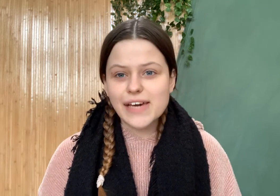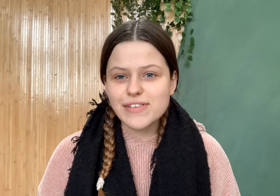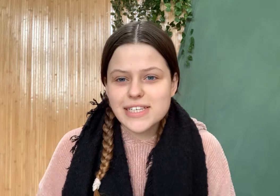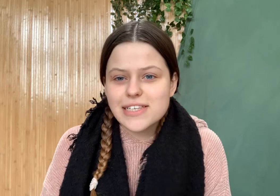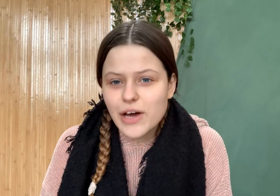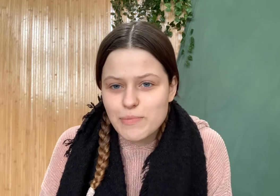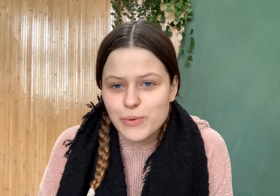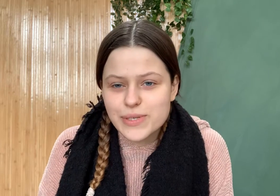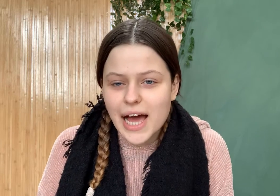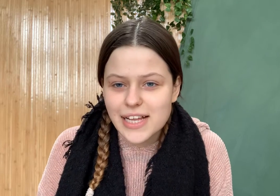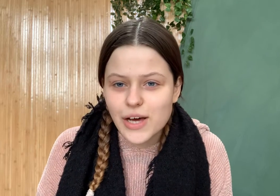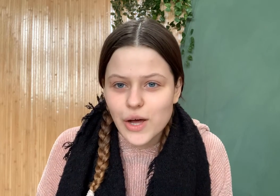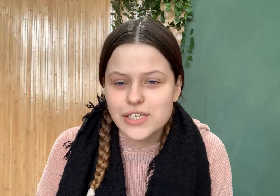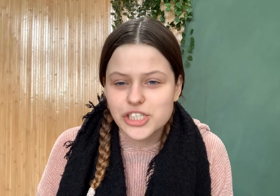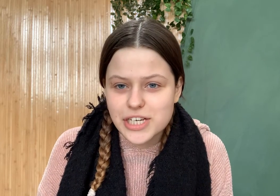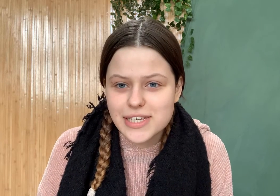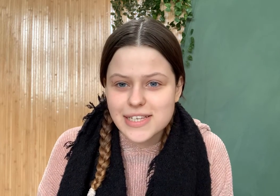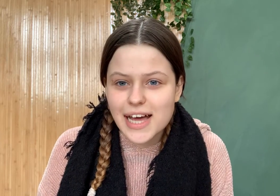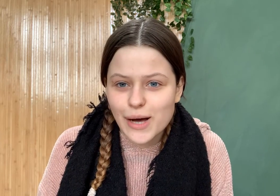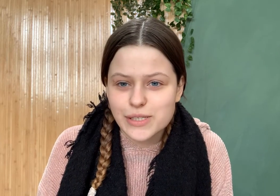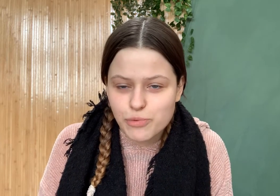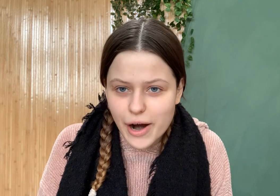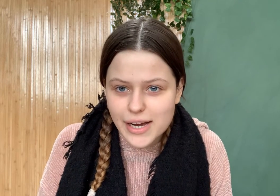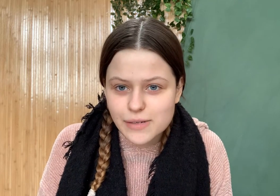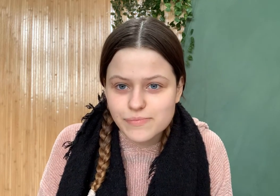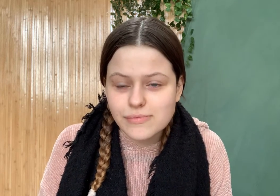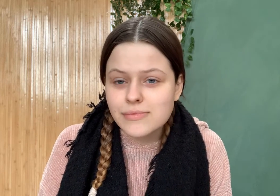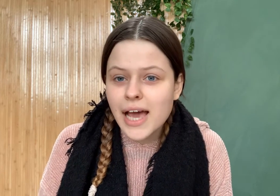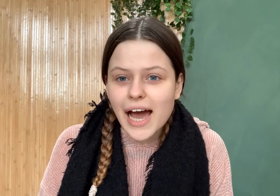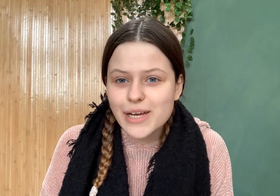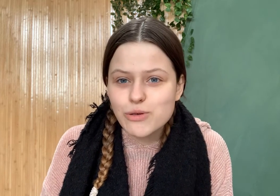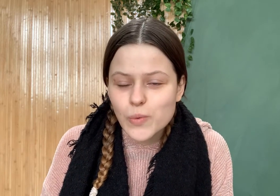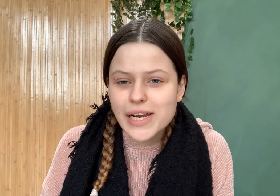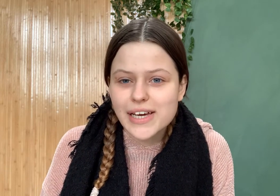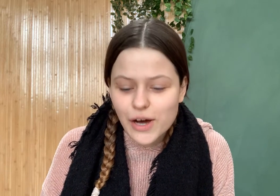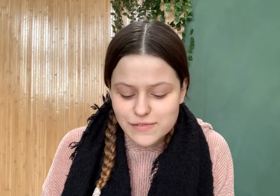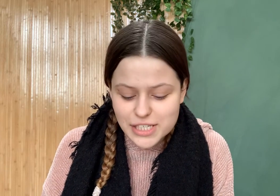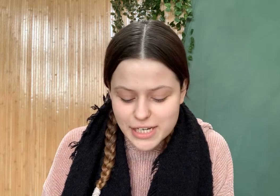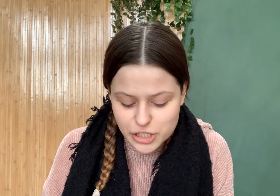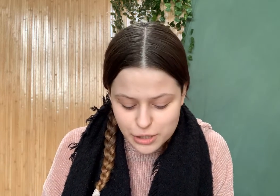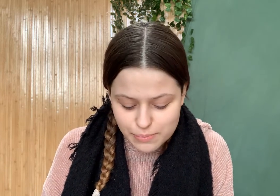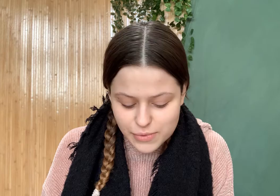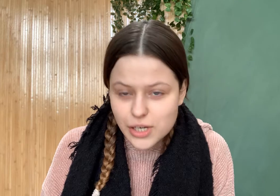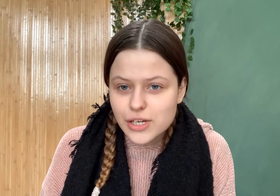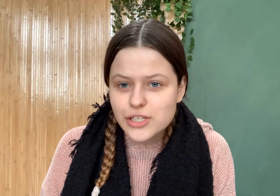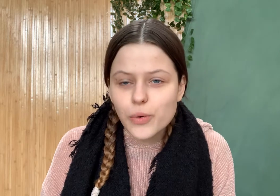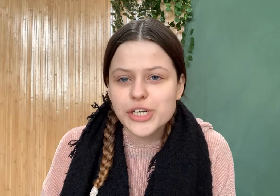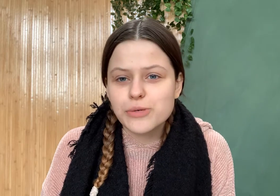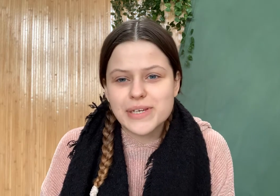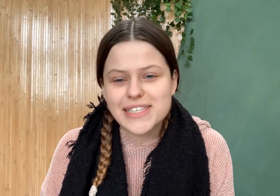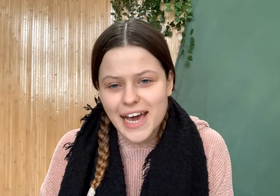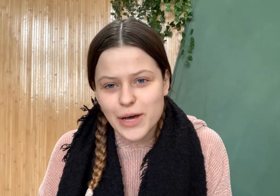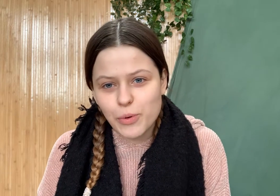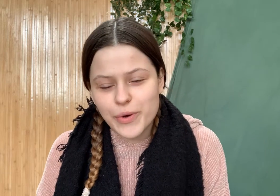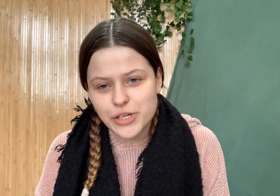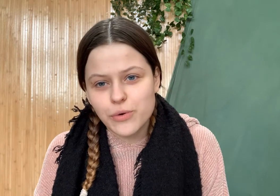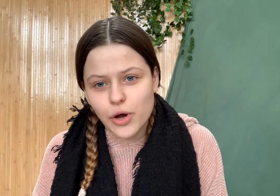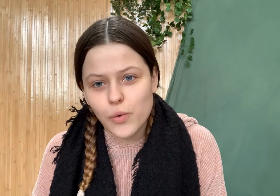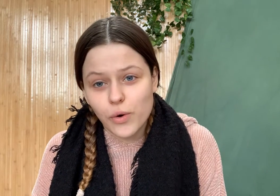Even the disciples had to ask Jesus how to pray, and he was willing enough to teach them. So we shouldn't be scared when we don't know what